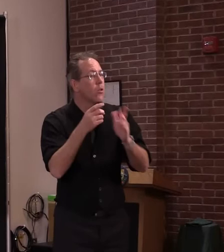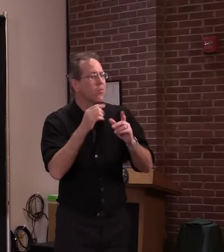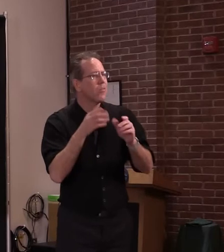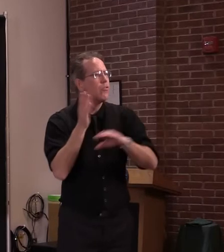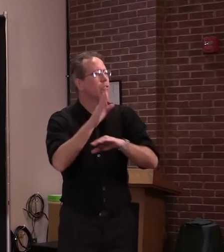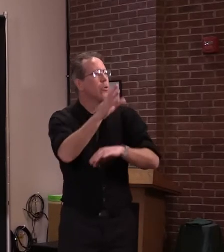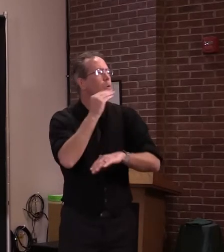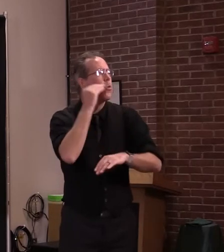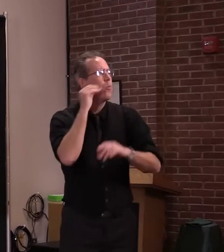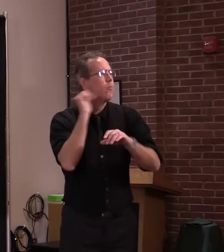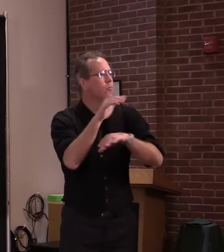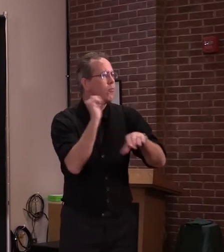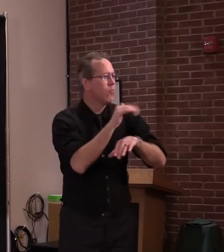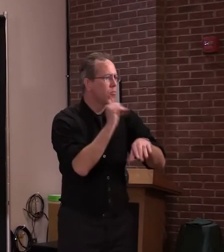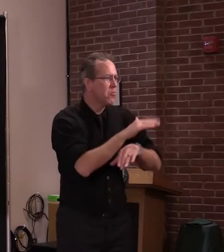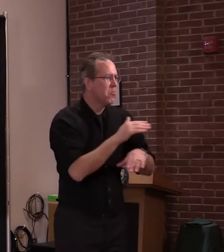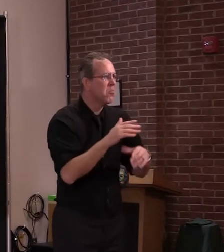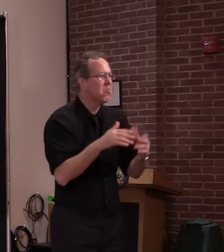households throughout the country